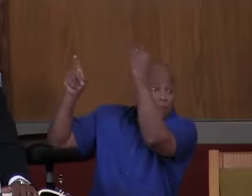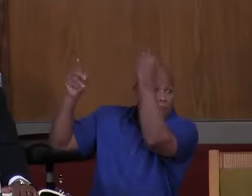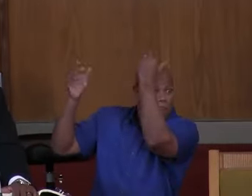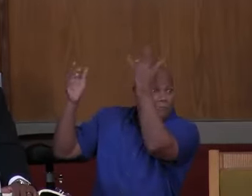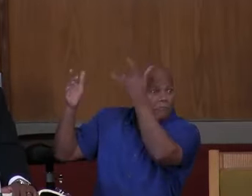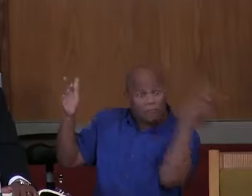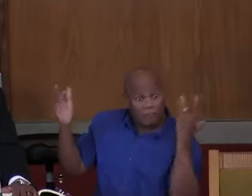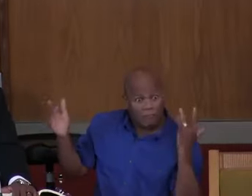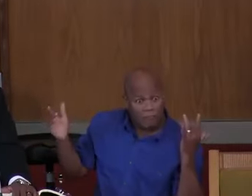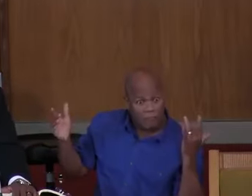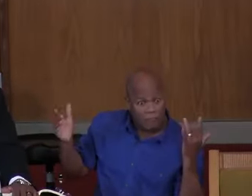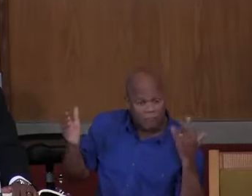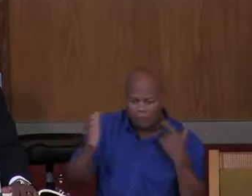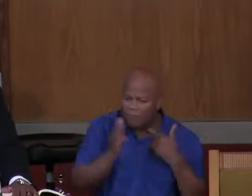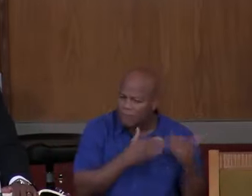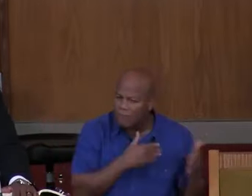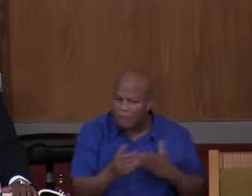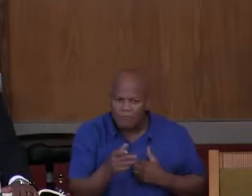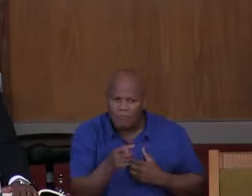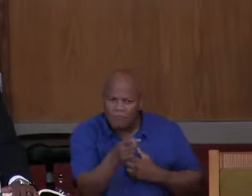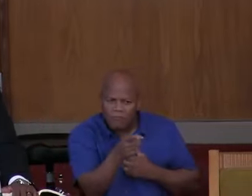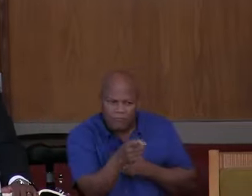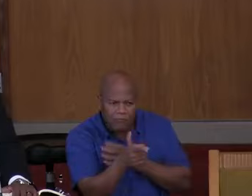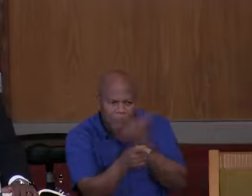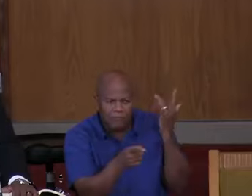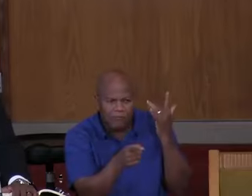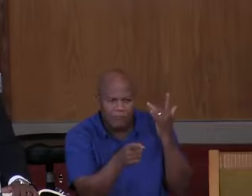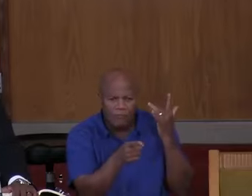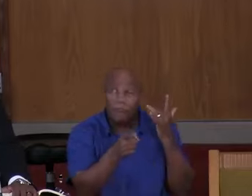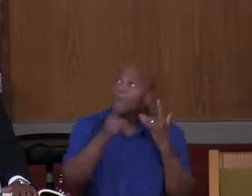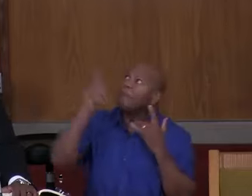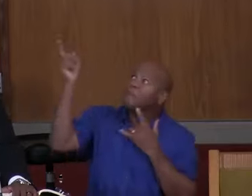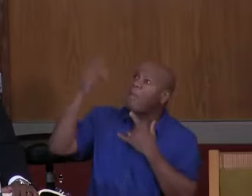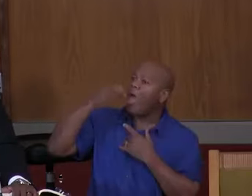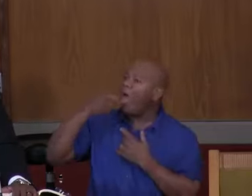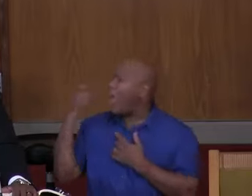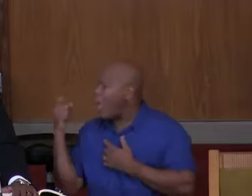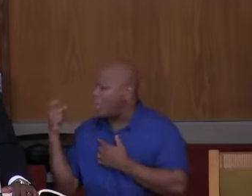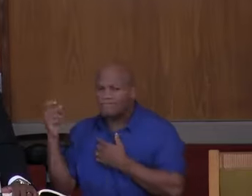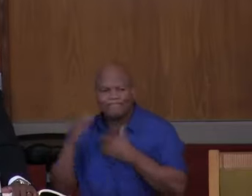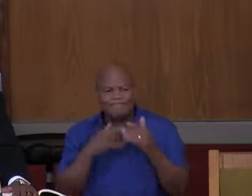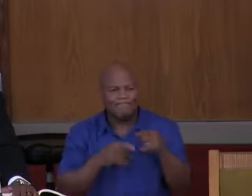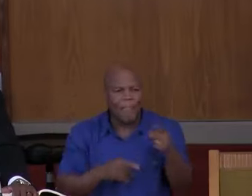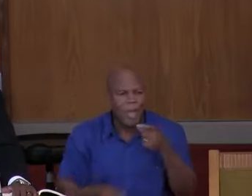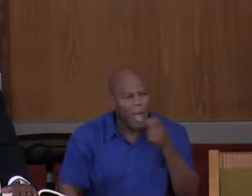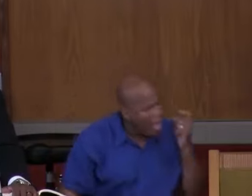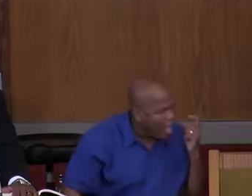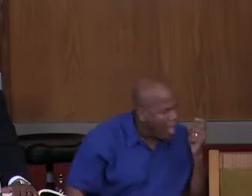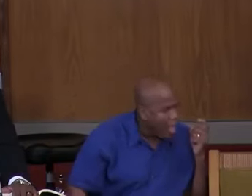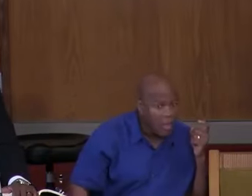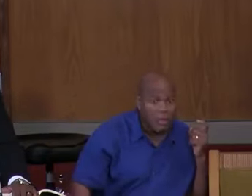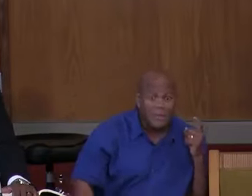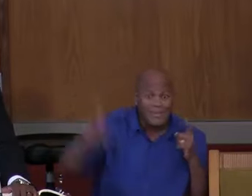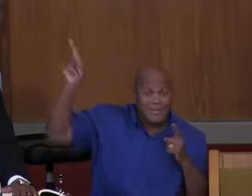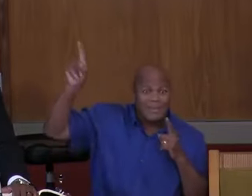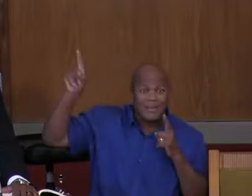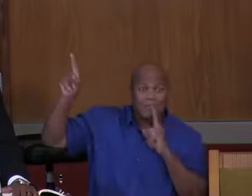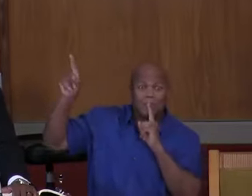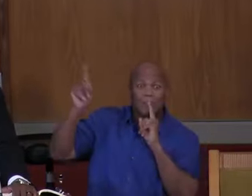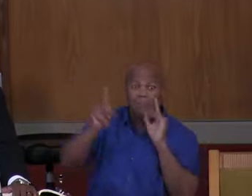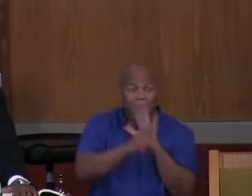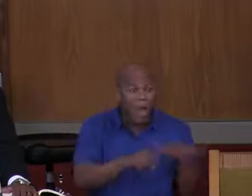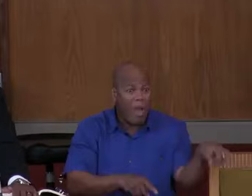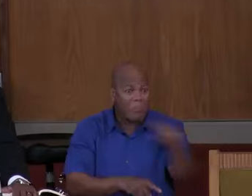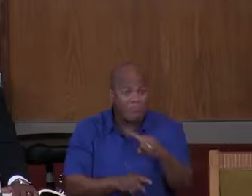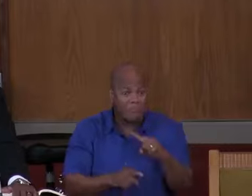did. God hadn't got distracted, even if you did. God didn't give up on what he promised you, even if